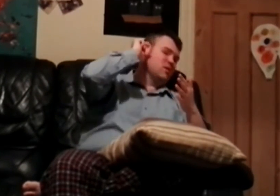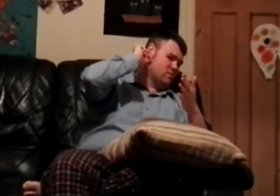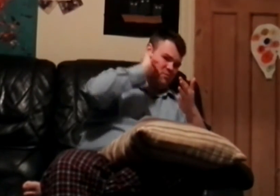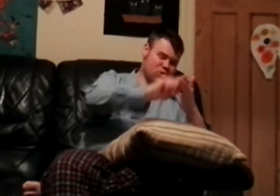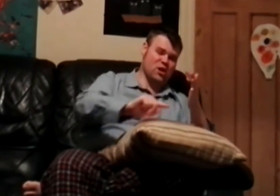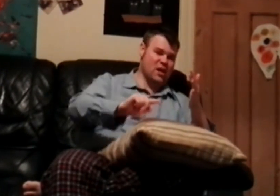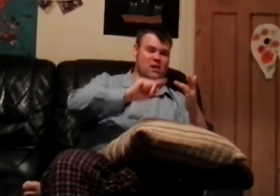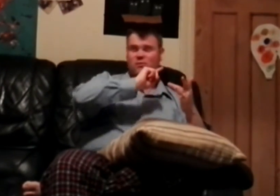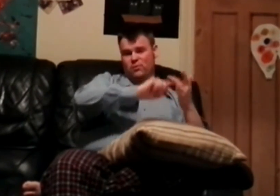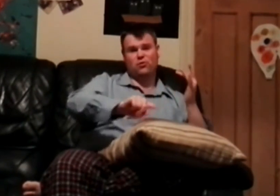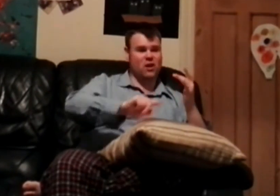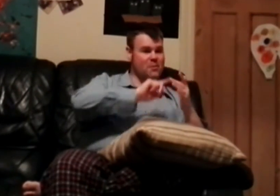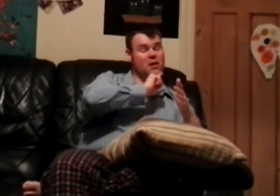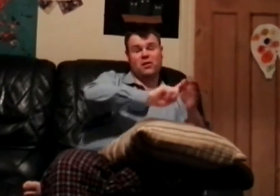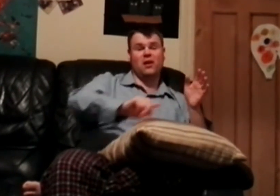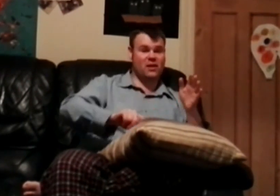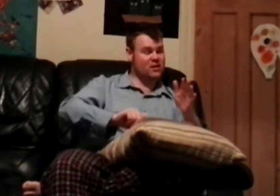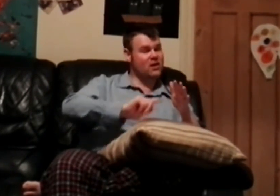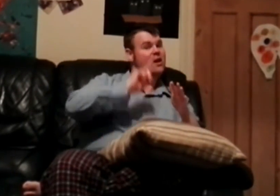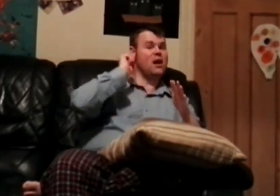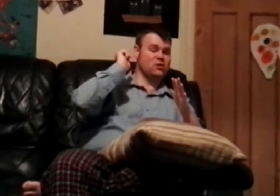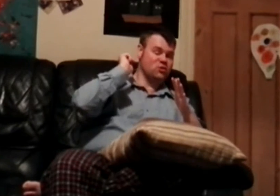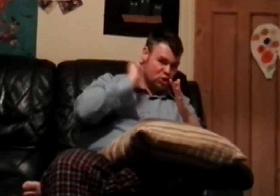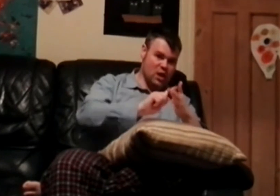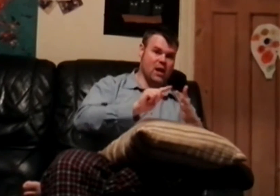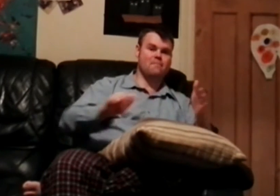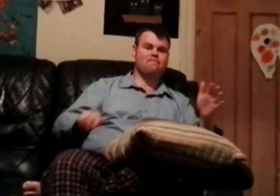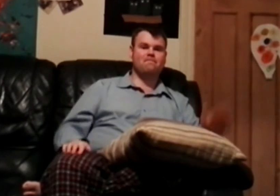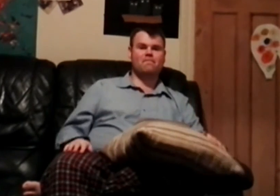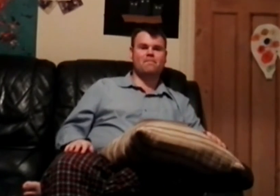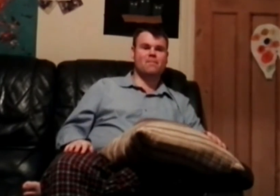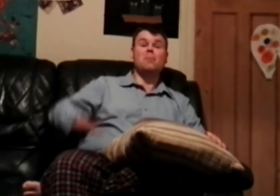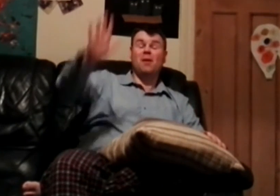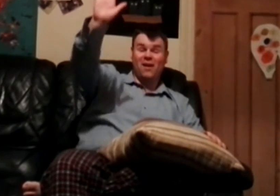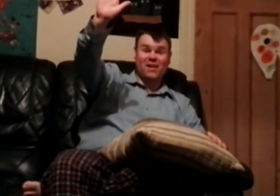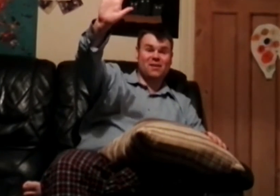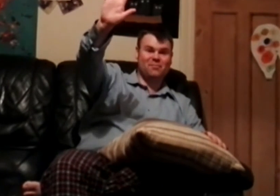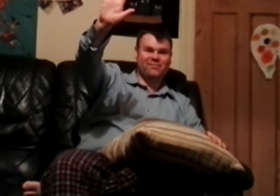share, subscribe, and like, and share. Bye!